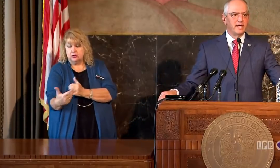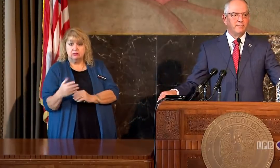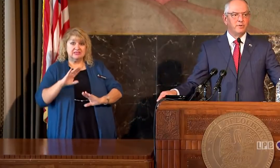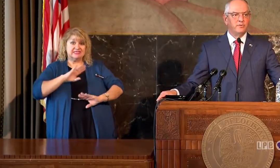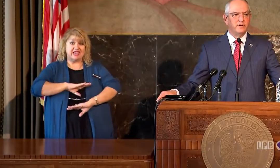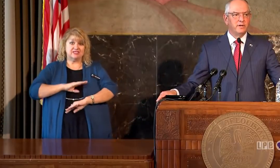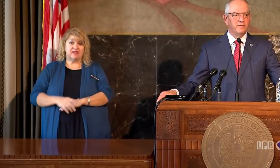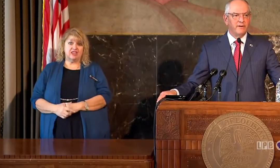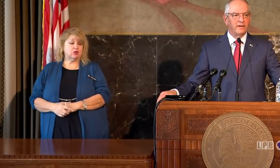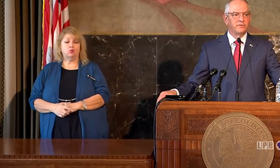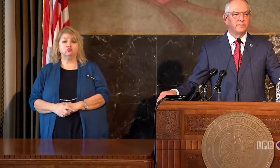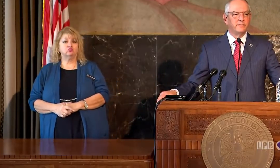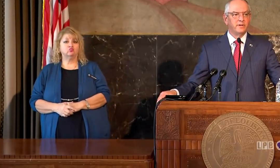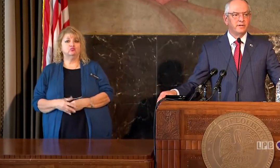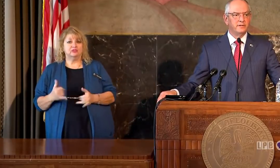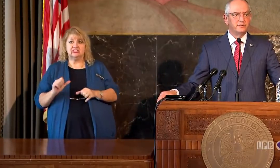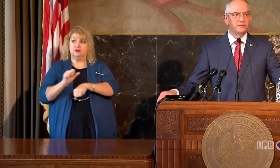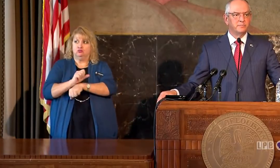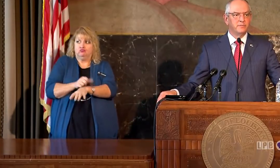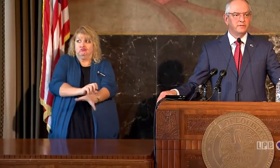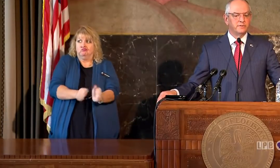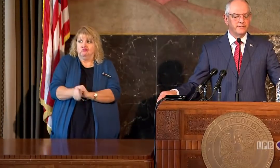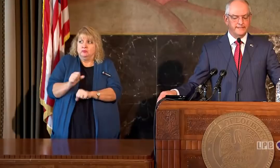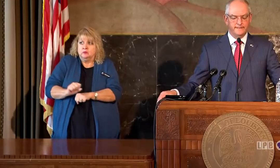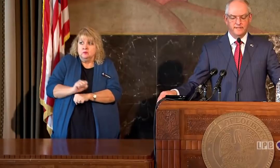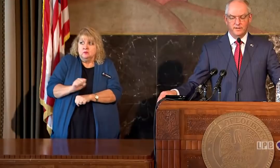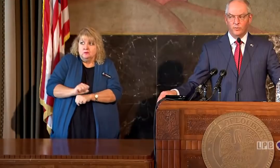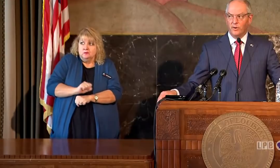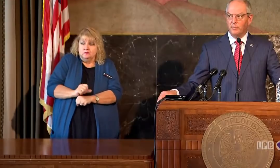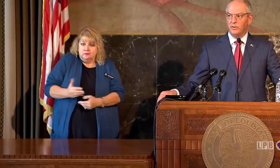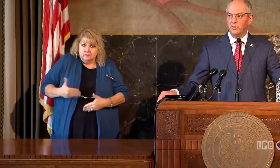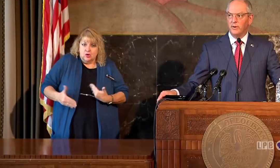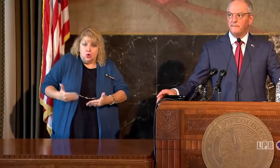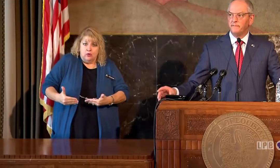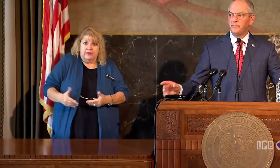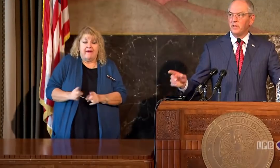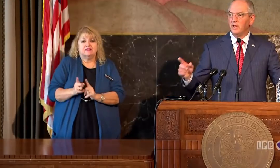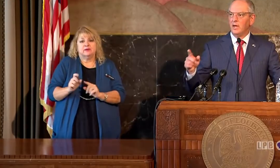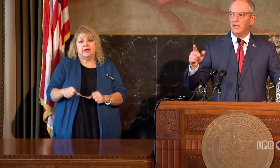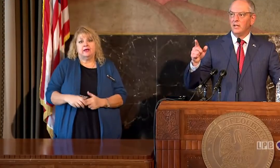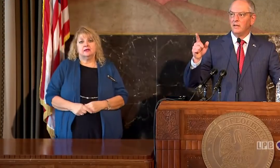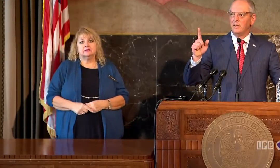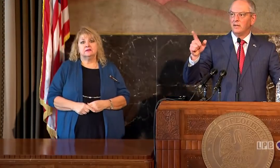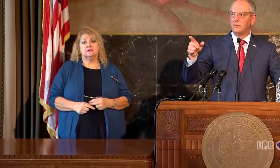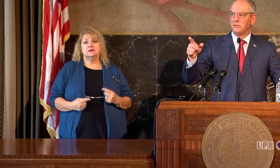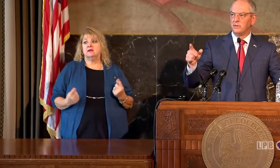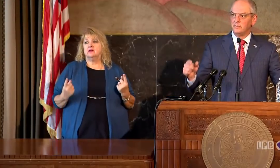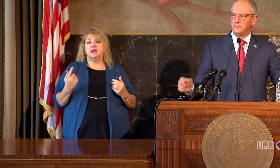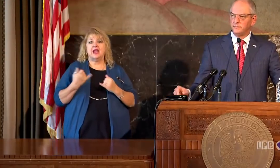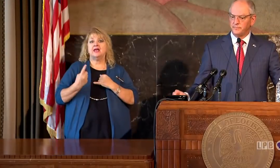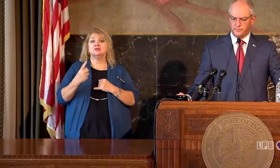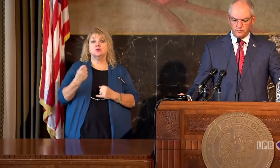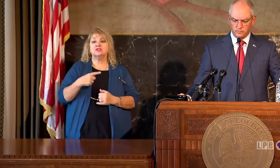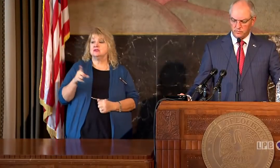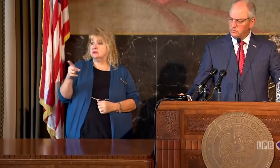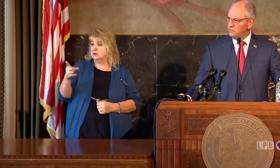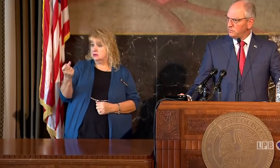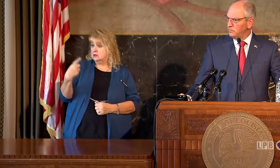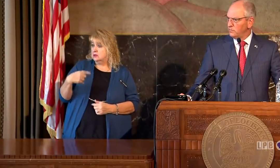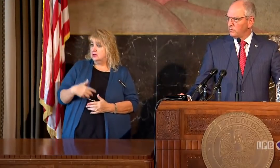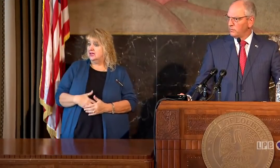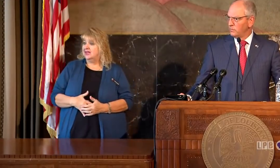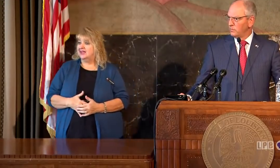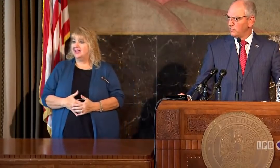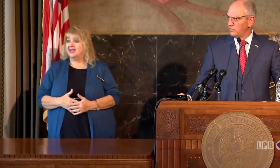satisfied. We're going to keep moving faster, just as we're able to do it. Yes. Governor, sort